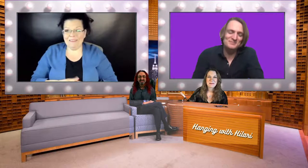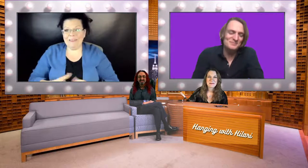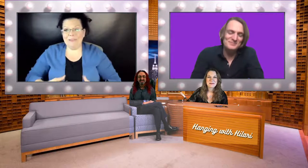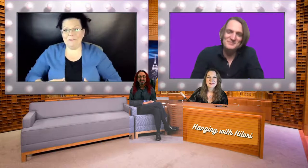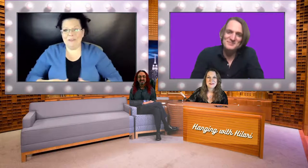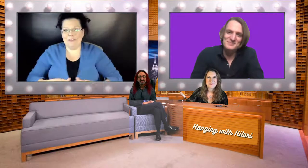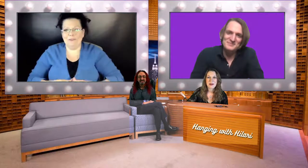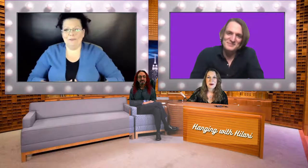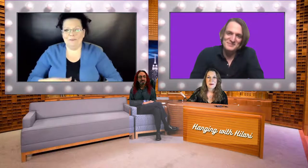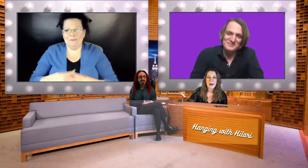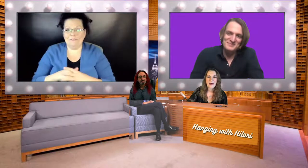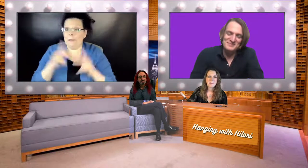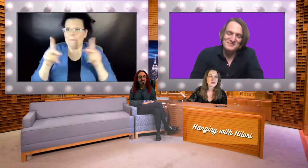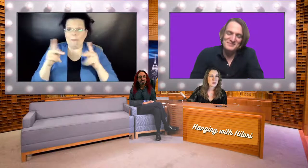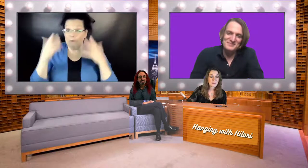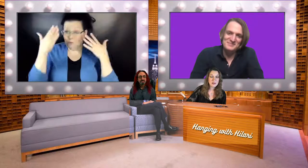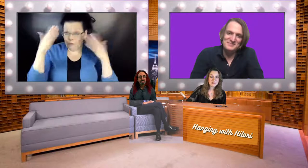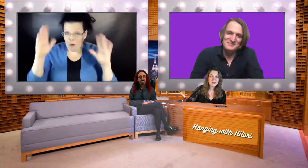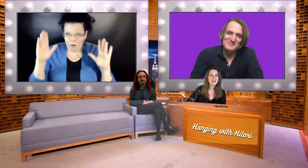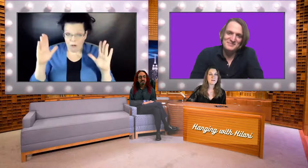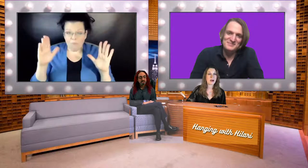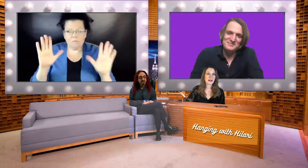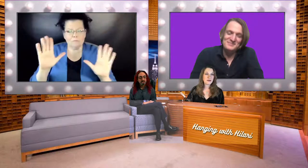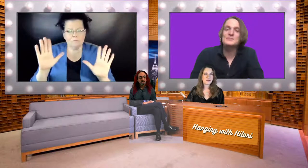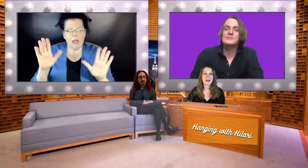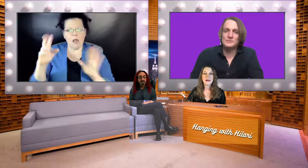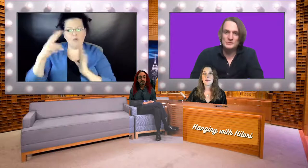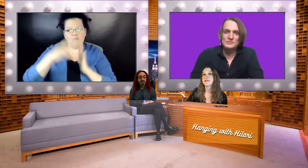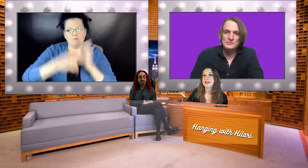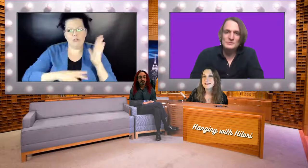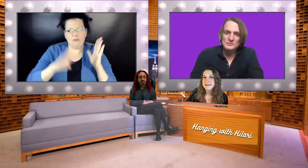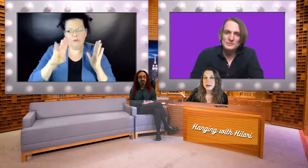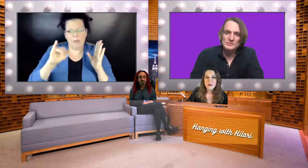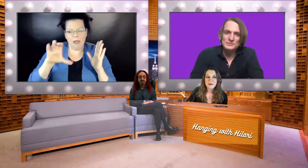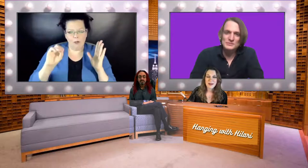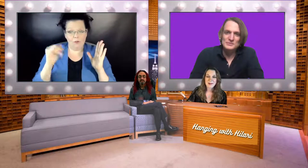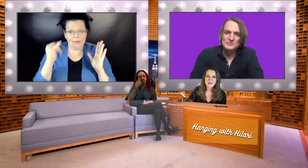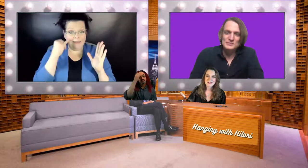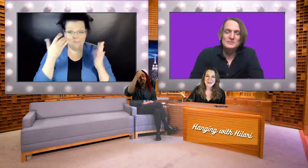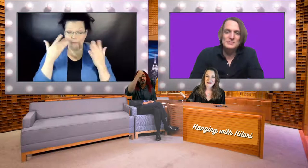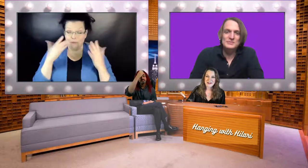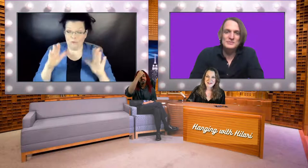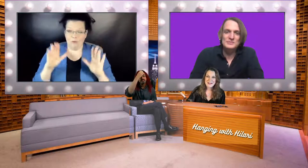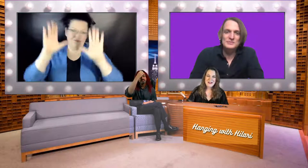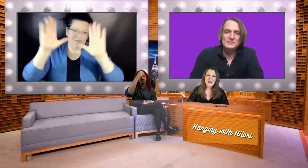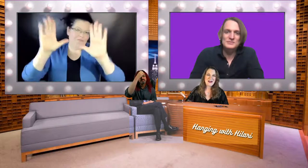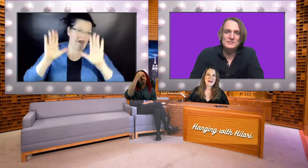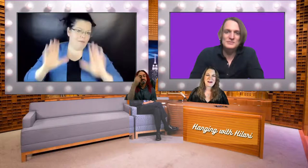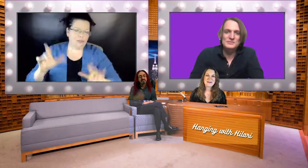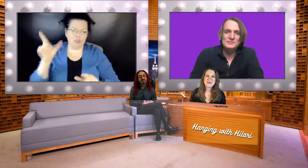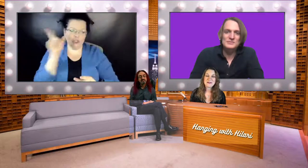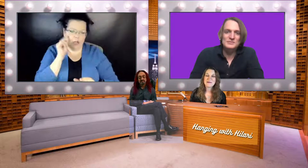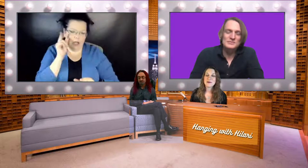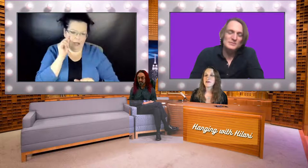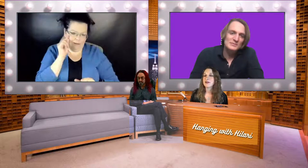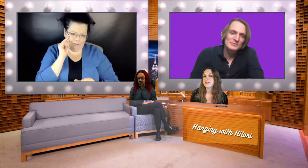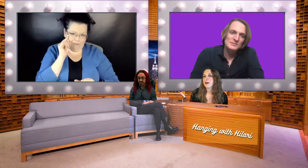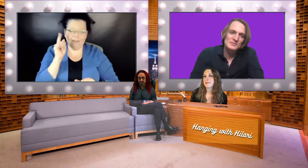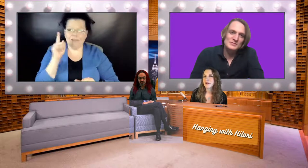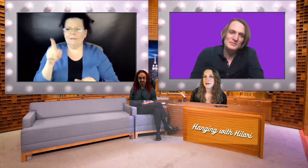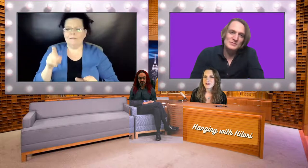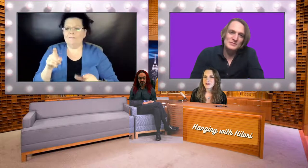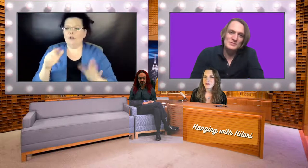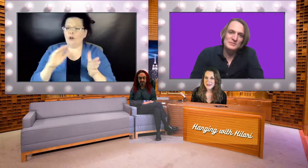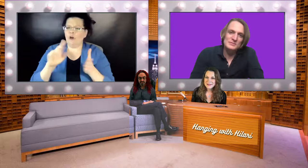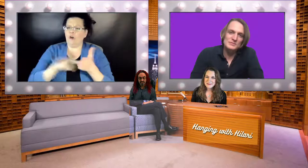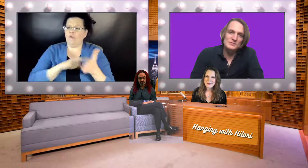For people who don't know, so I want to read your bio for anyone who doesn't know the fabulous John. And you feel free to correct